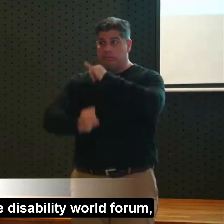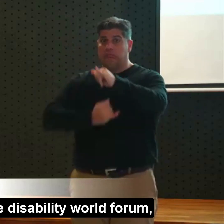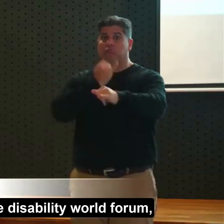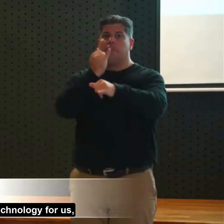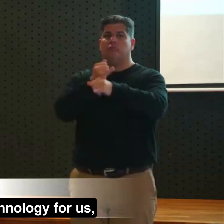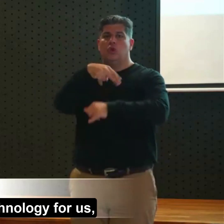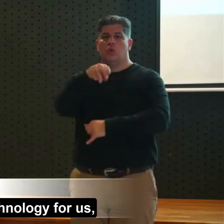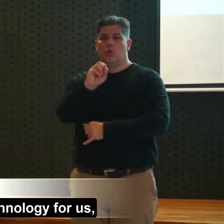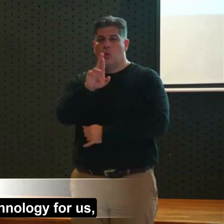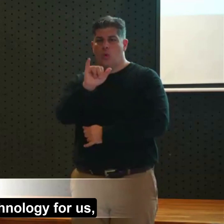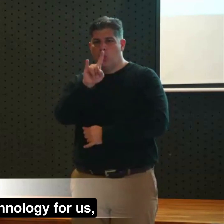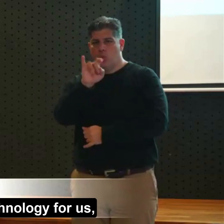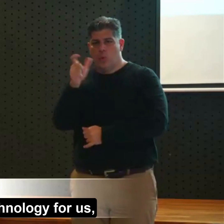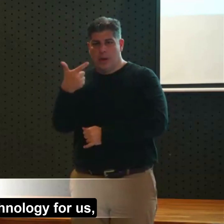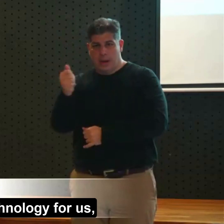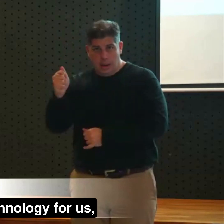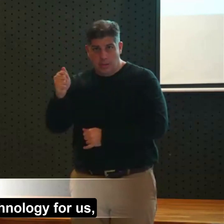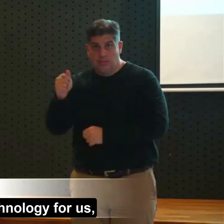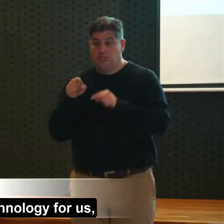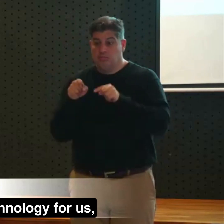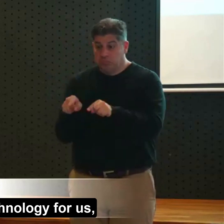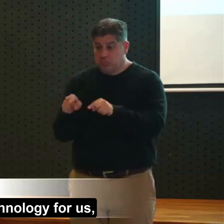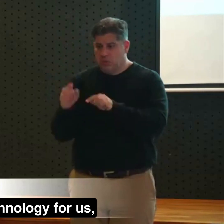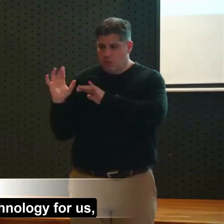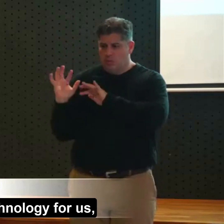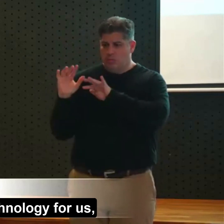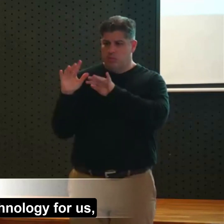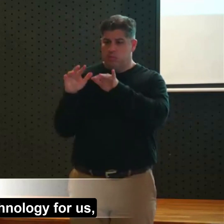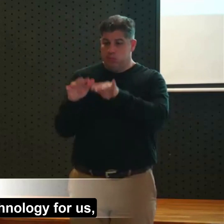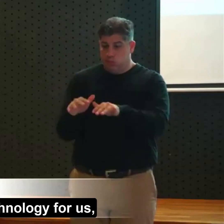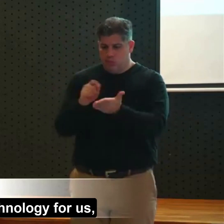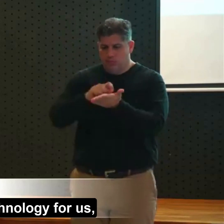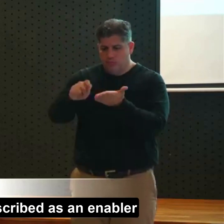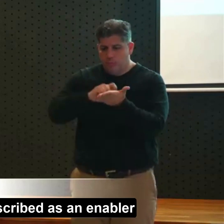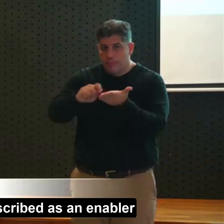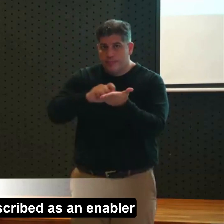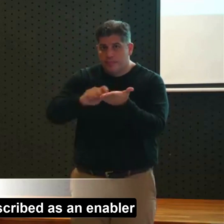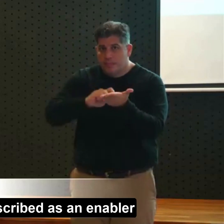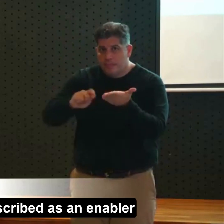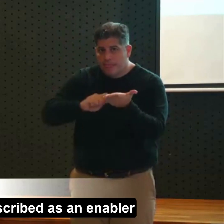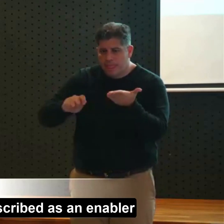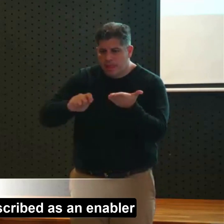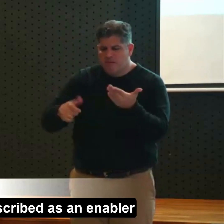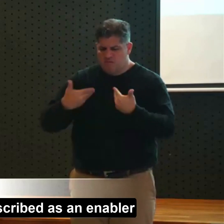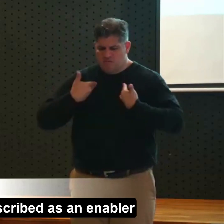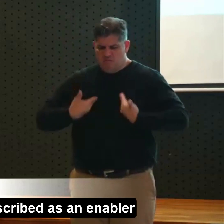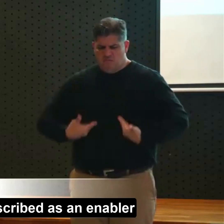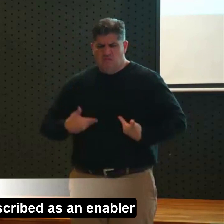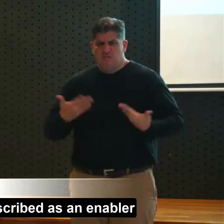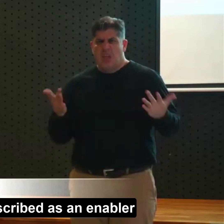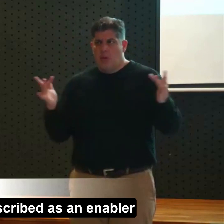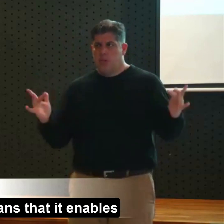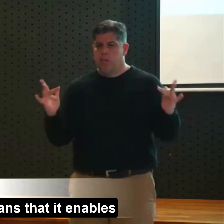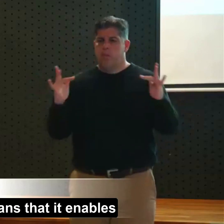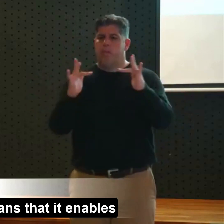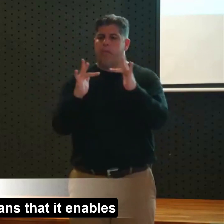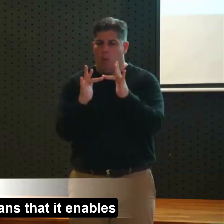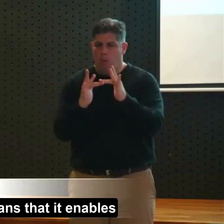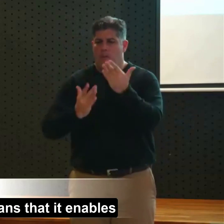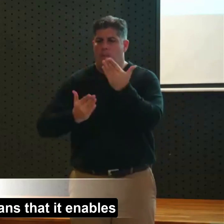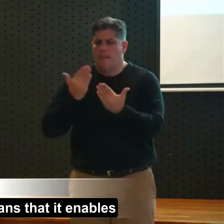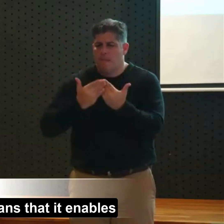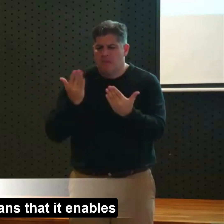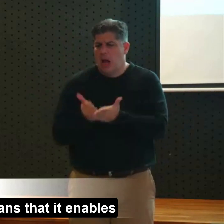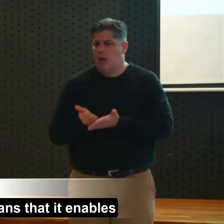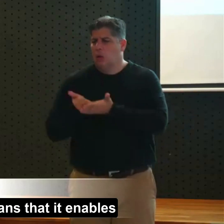World Forum. AT technology for us has been described as an enabler,